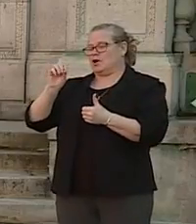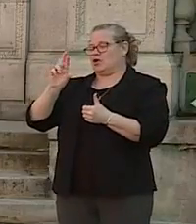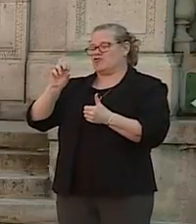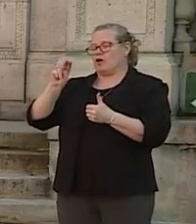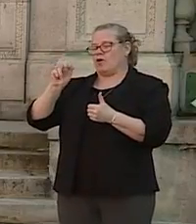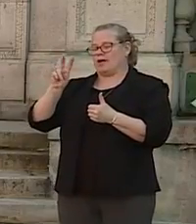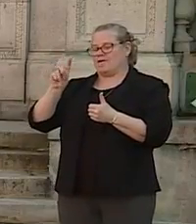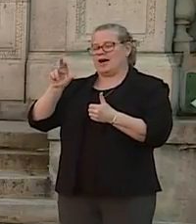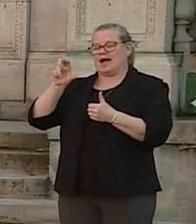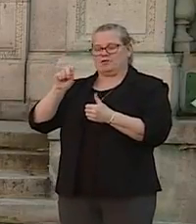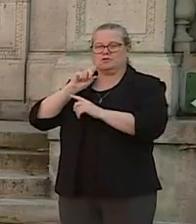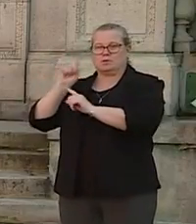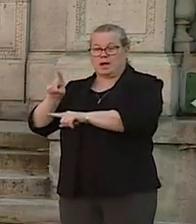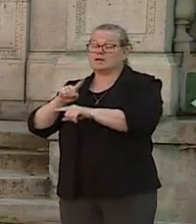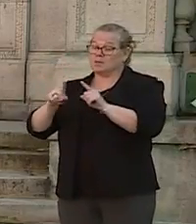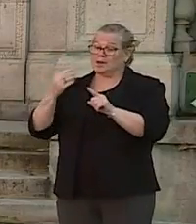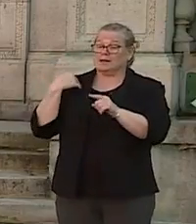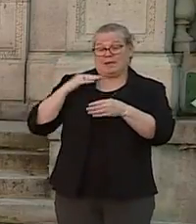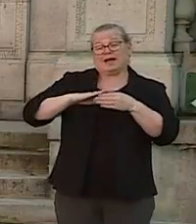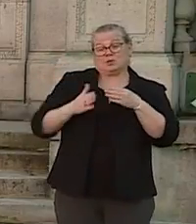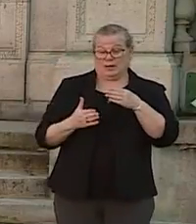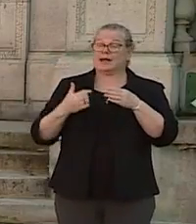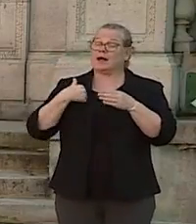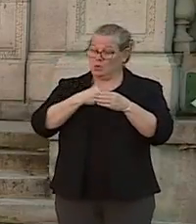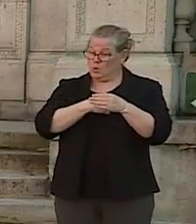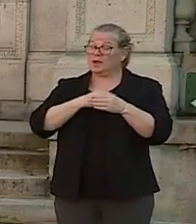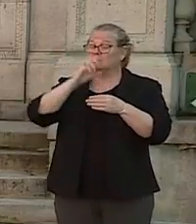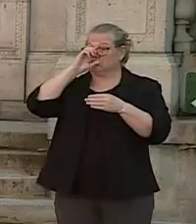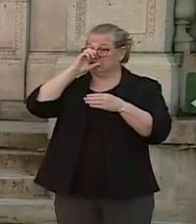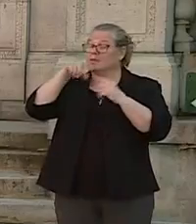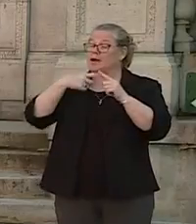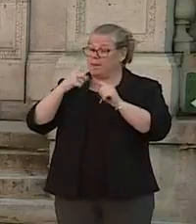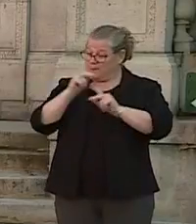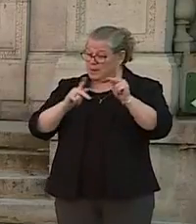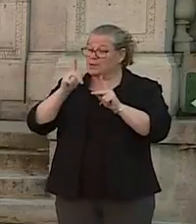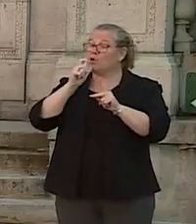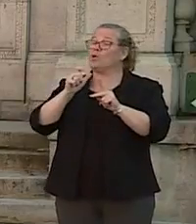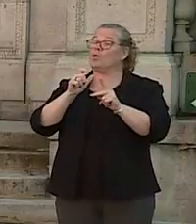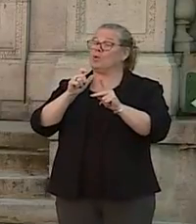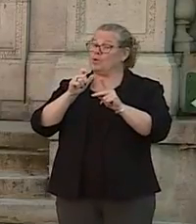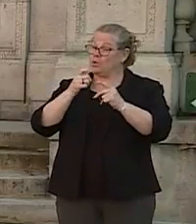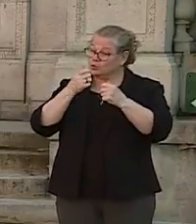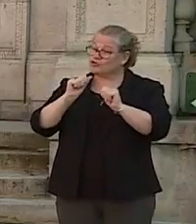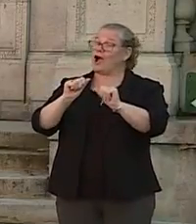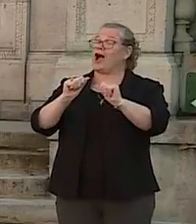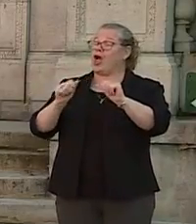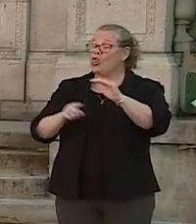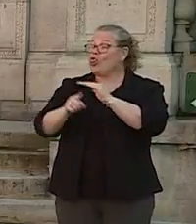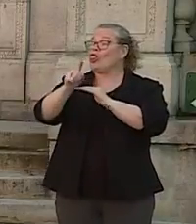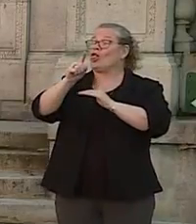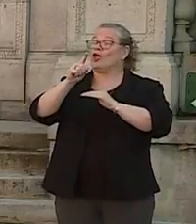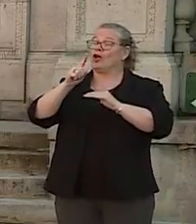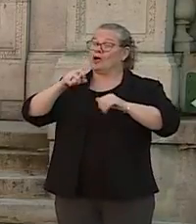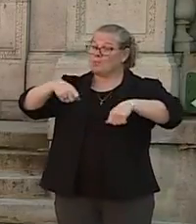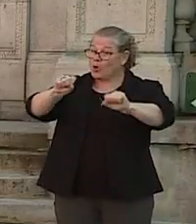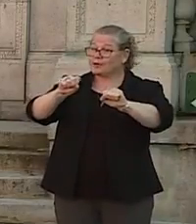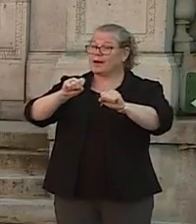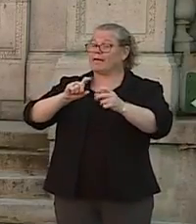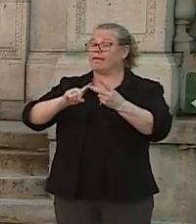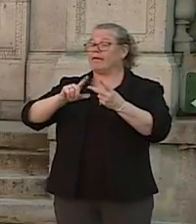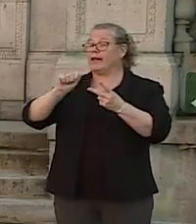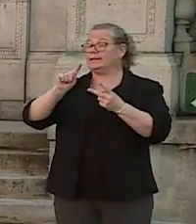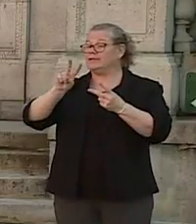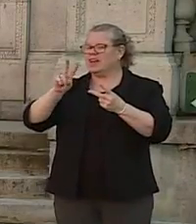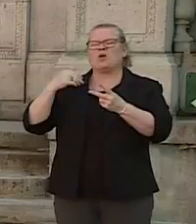in enforcement this past weekend on dirt bikes and ATVs. There were a number of incidents where we had a bunch of